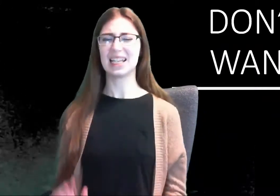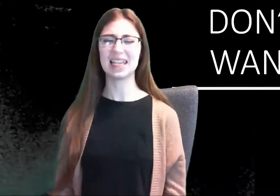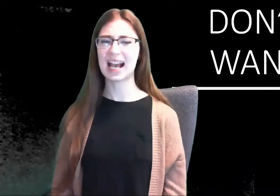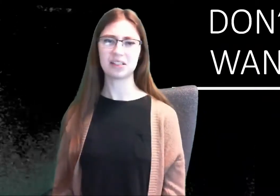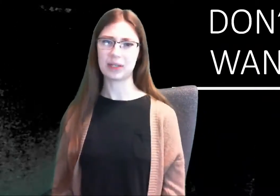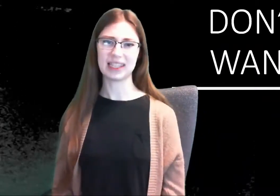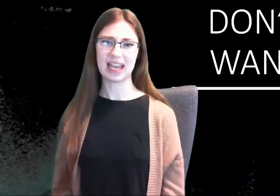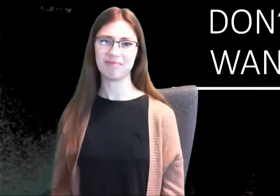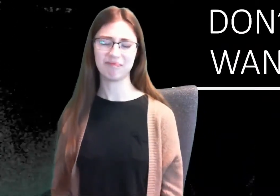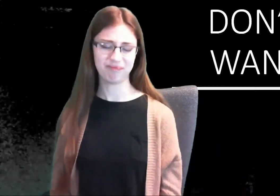Yeah, I don't want that.